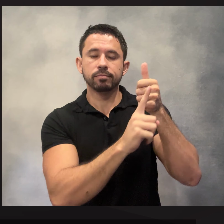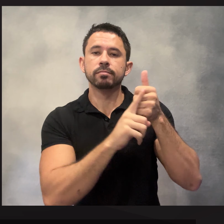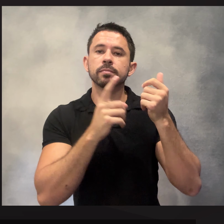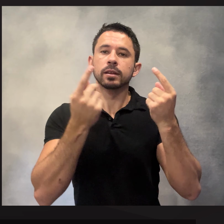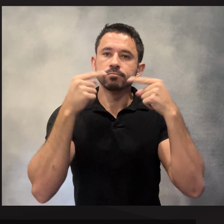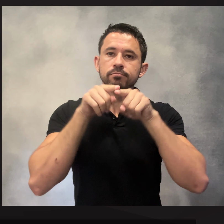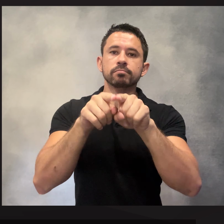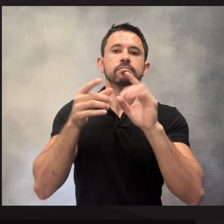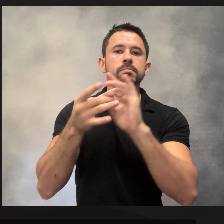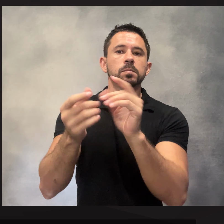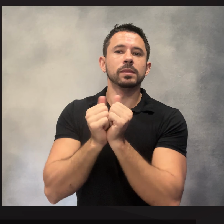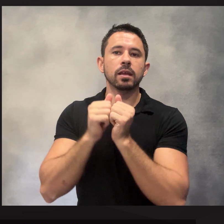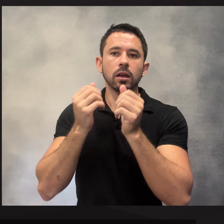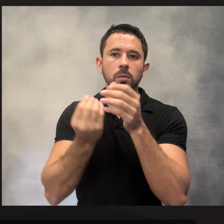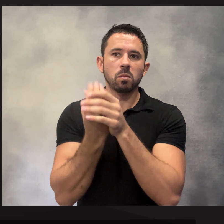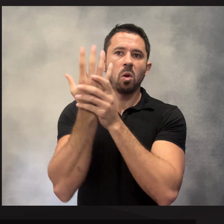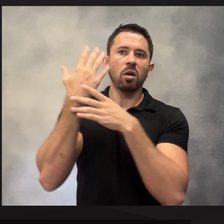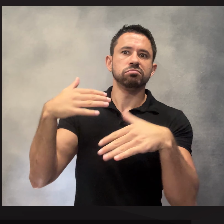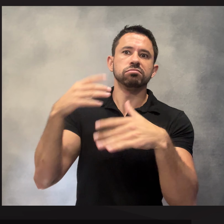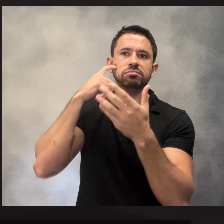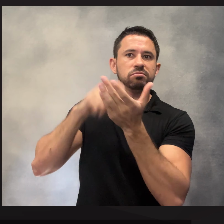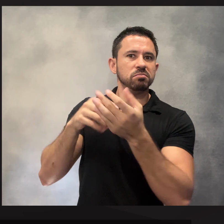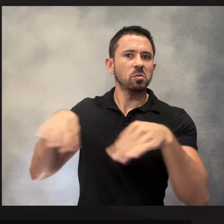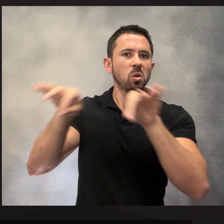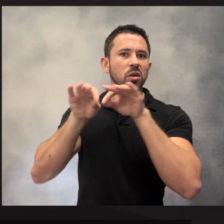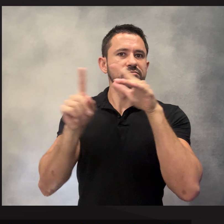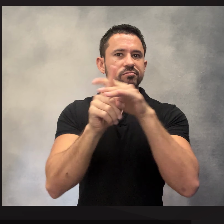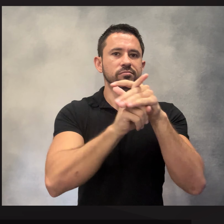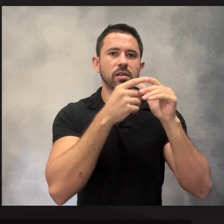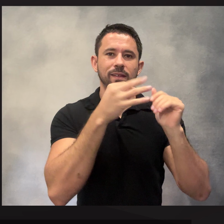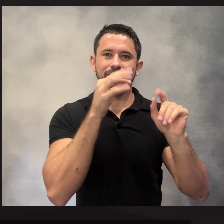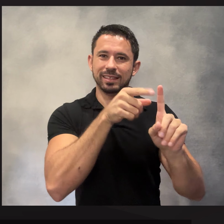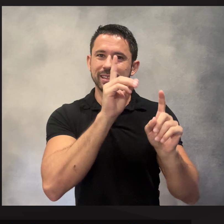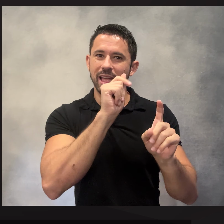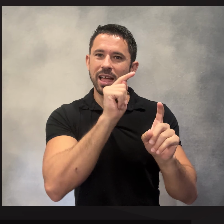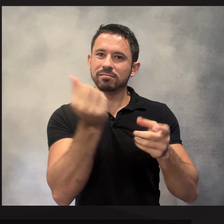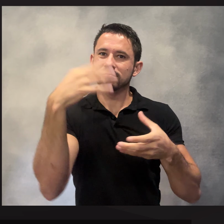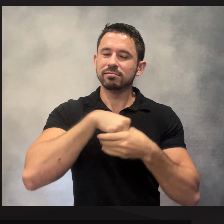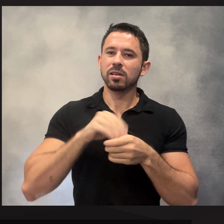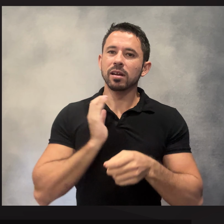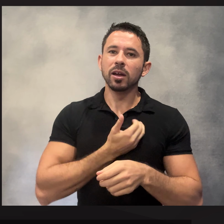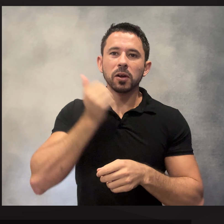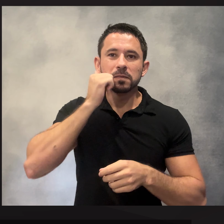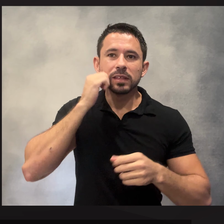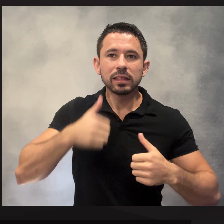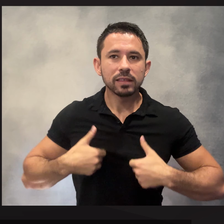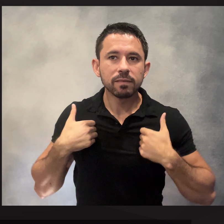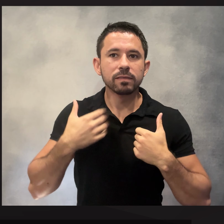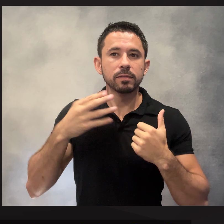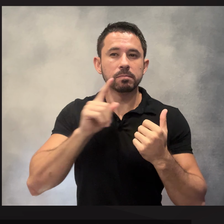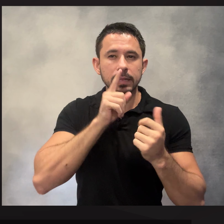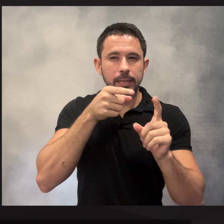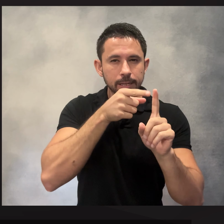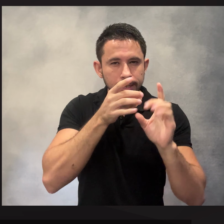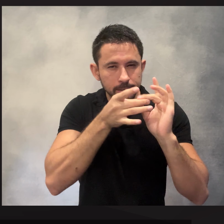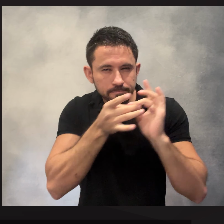our everyday lives and stems from the increased creation of use of that data by governments.